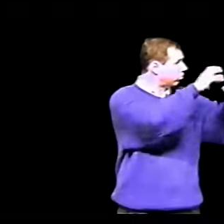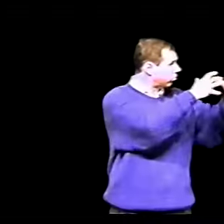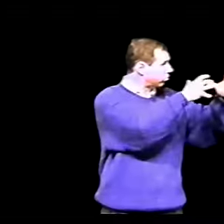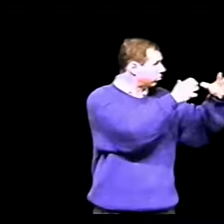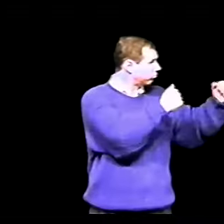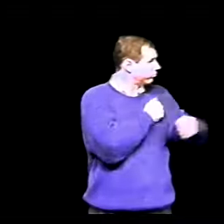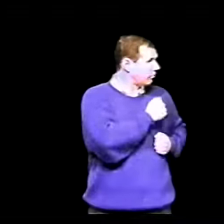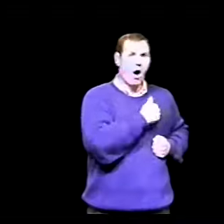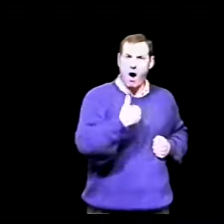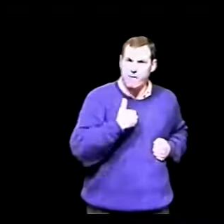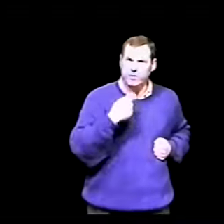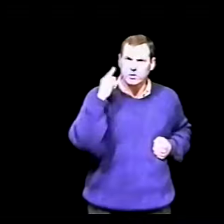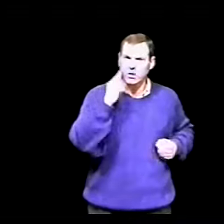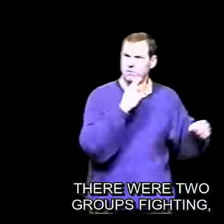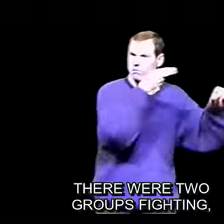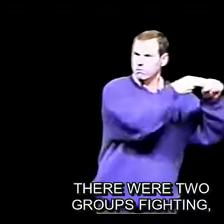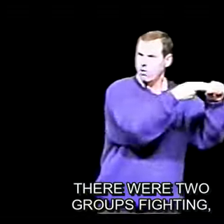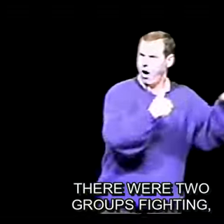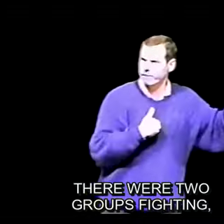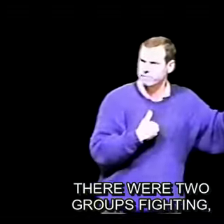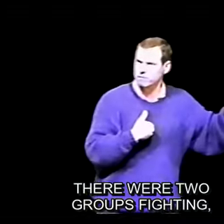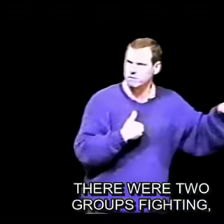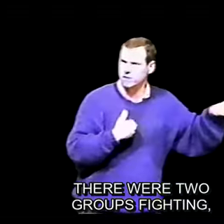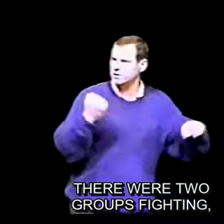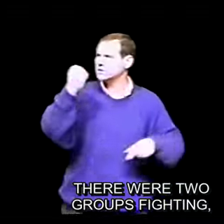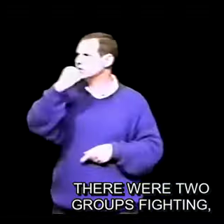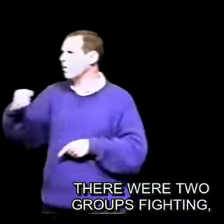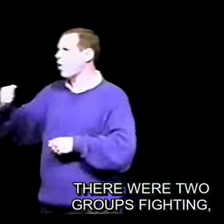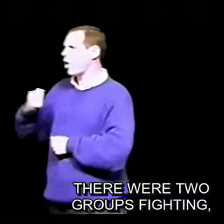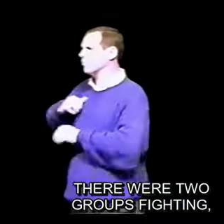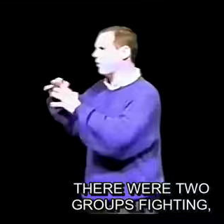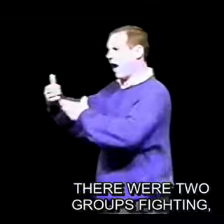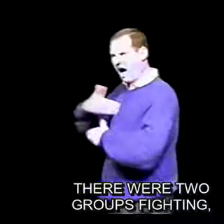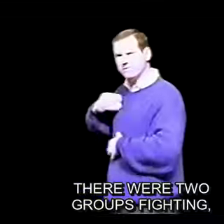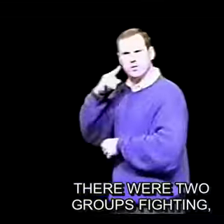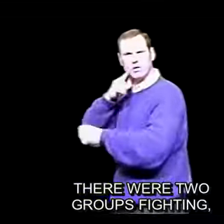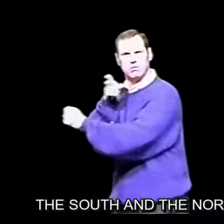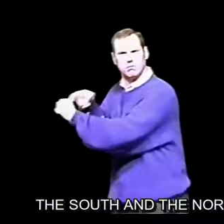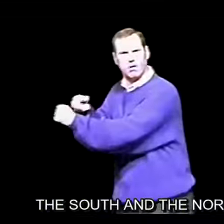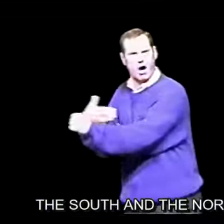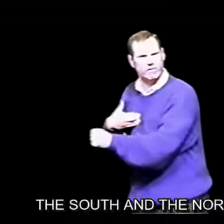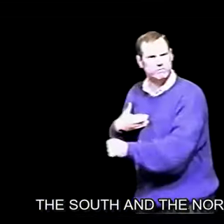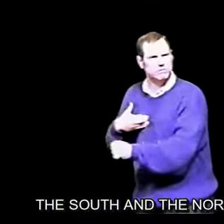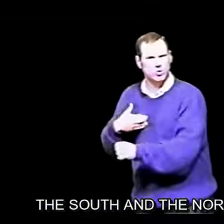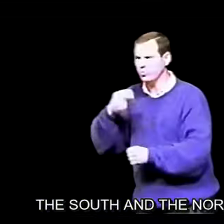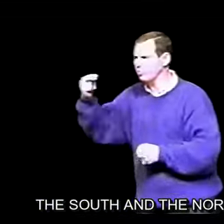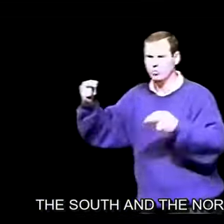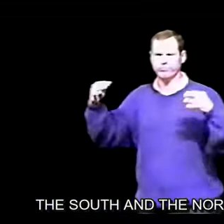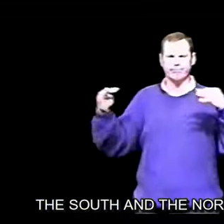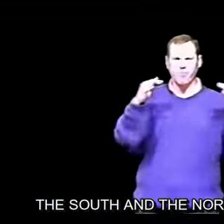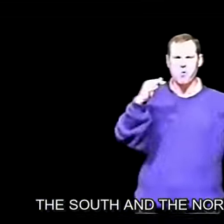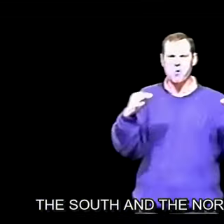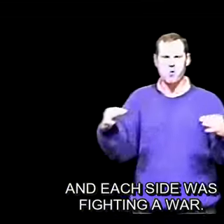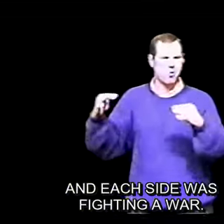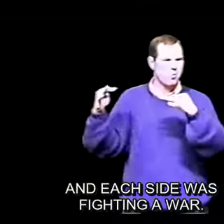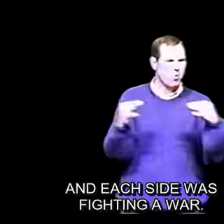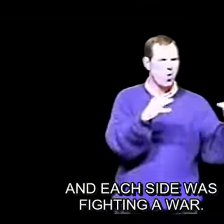There were two groups fighting, the South and the North, and each side was fighting